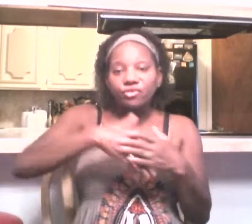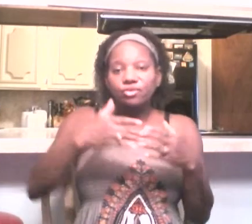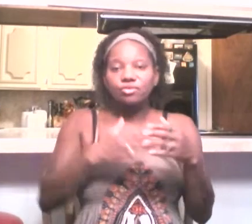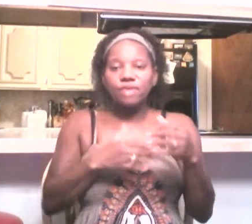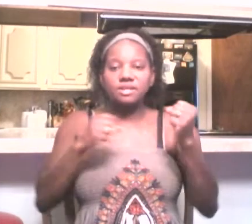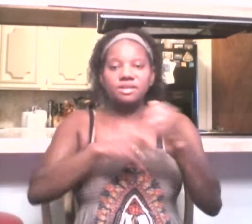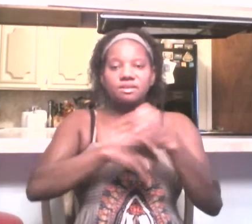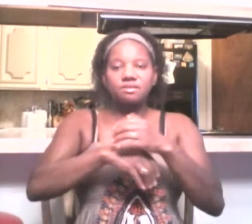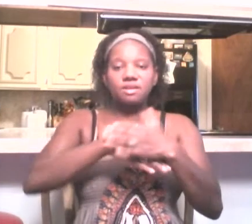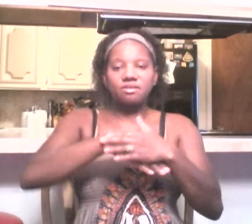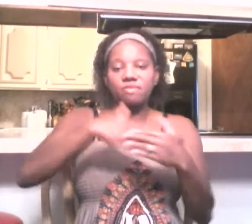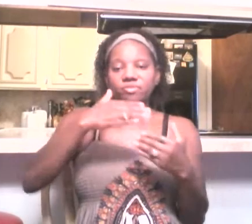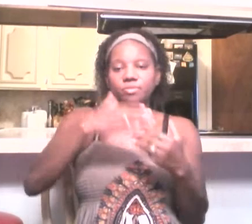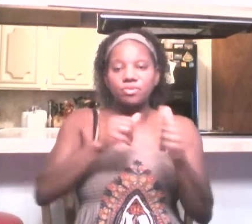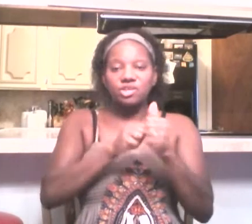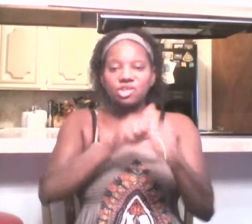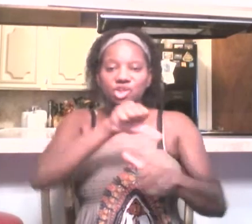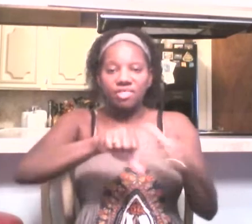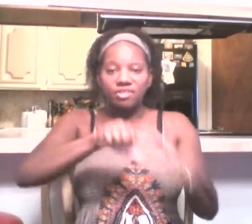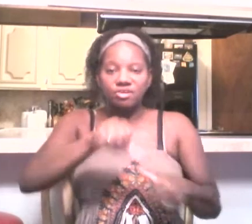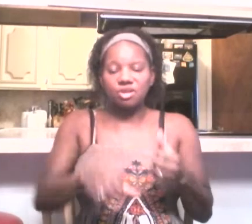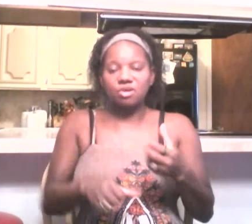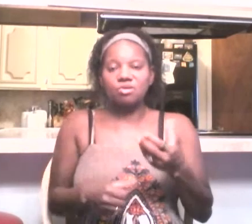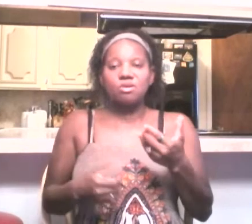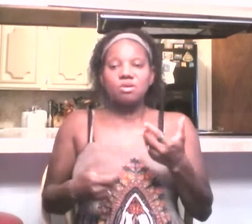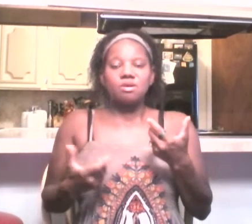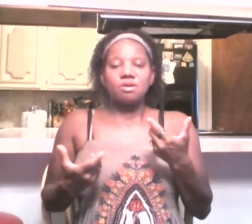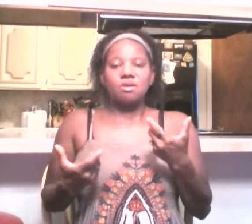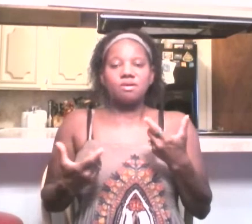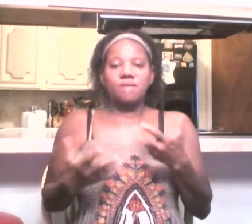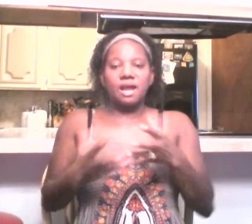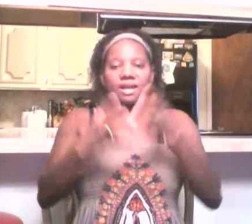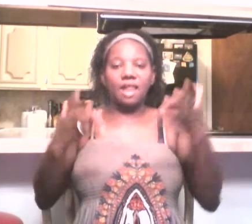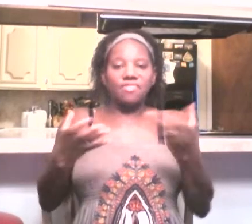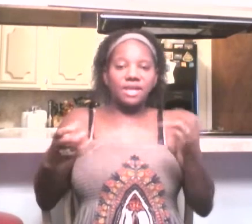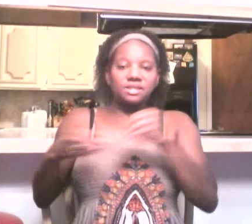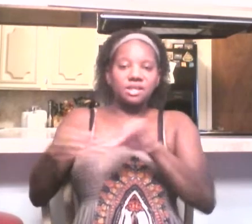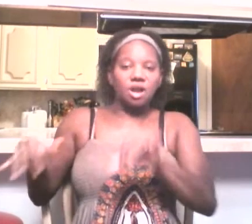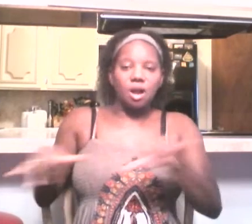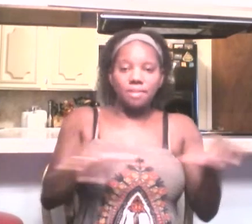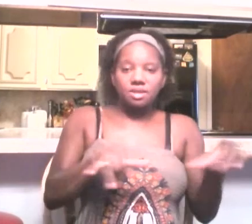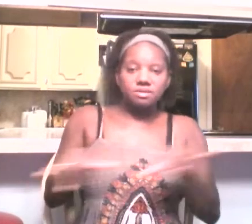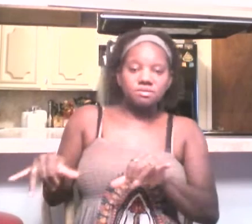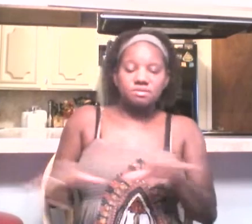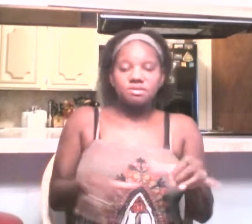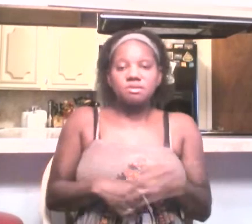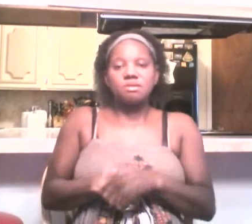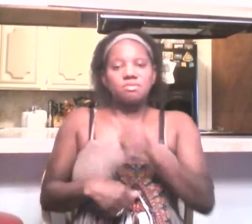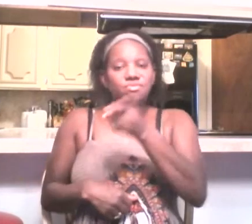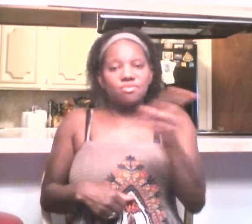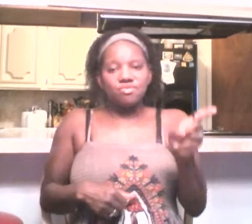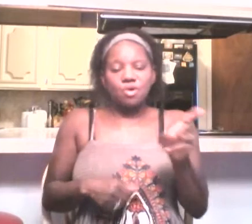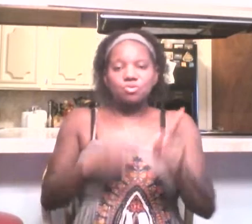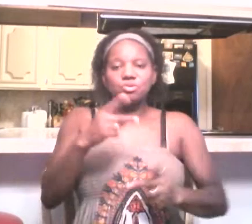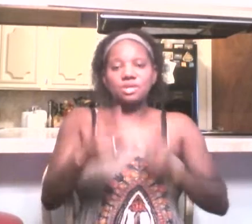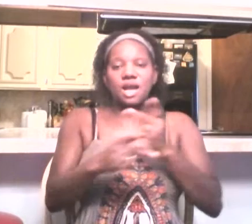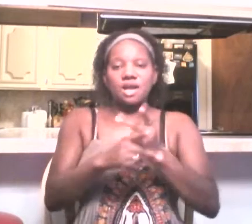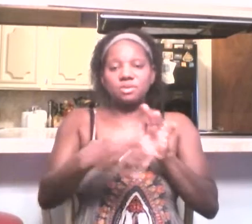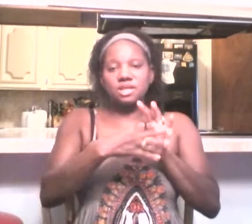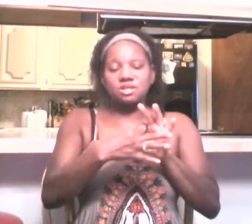comfort, trying to get comfortable with each other, you know. Got a lot of things in common. Those are the kind of